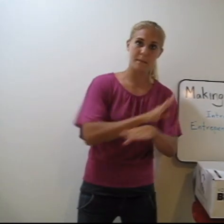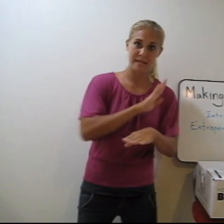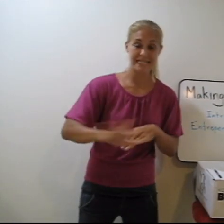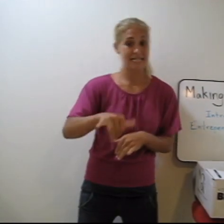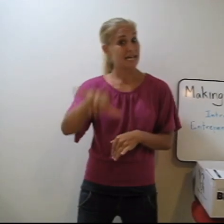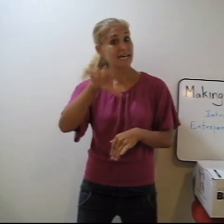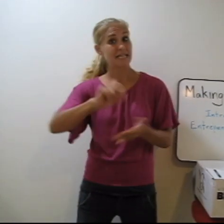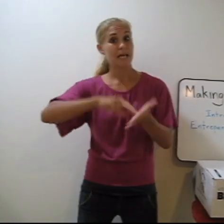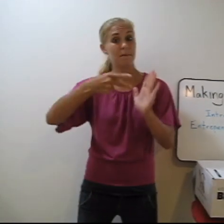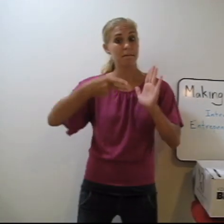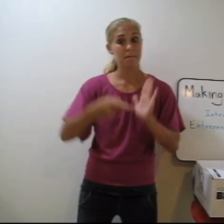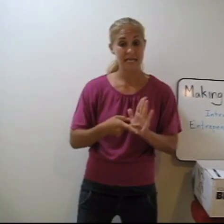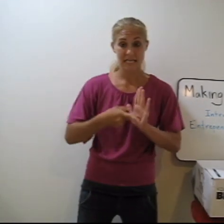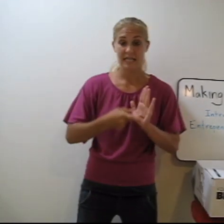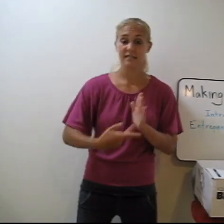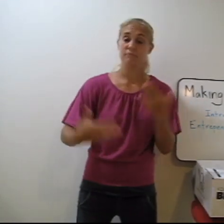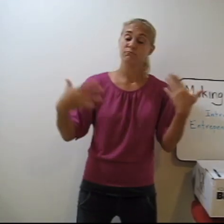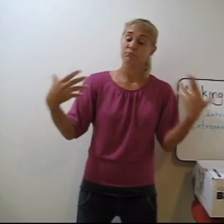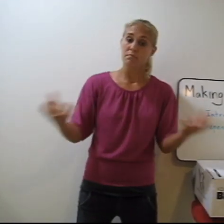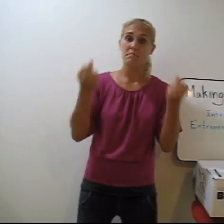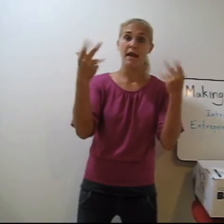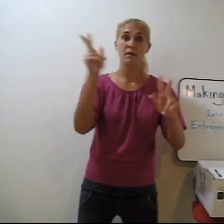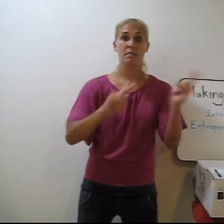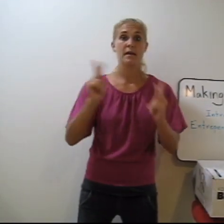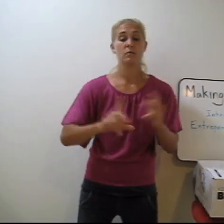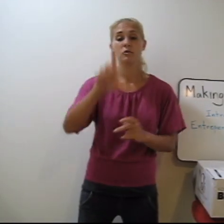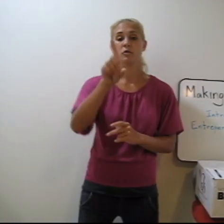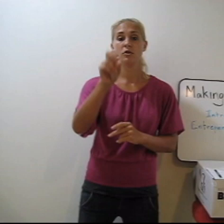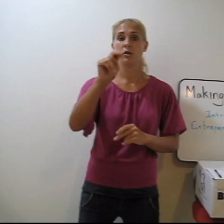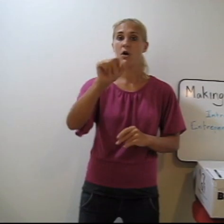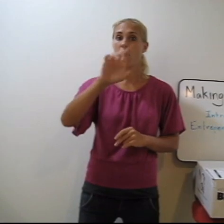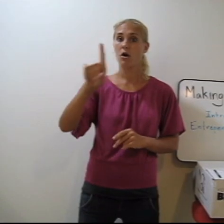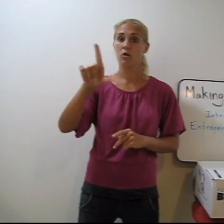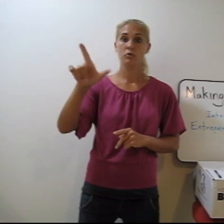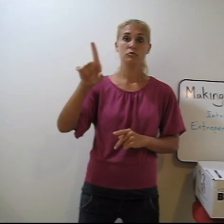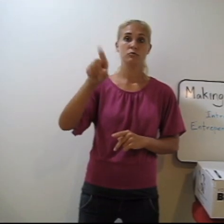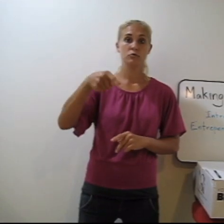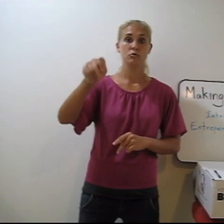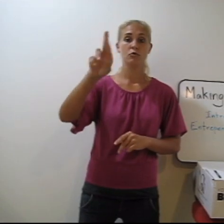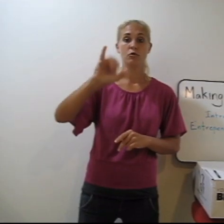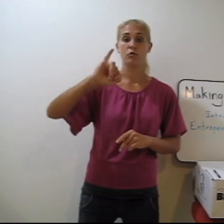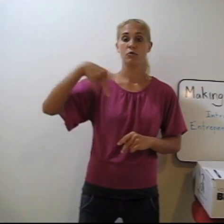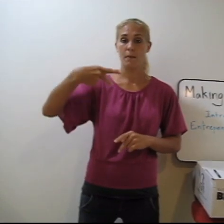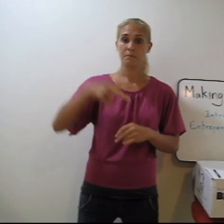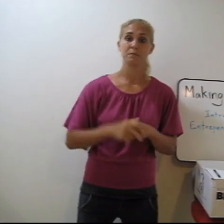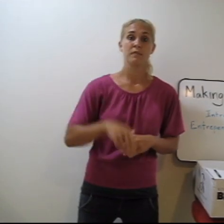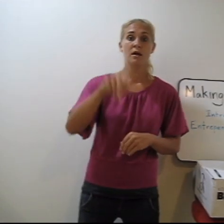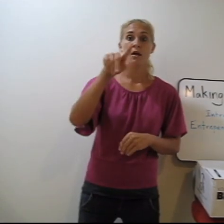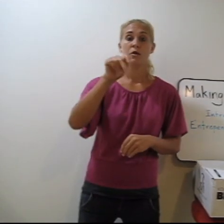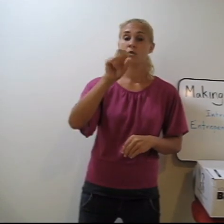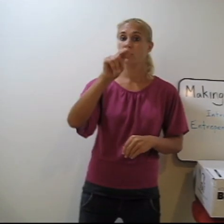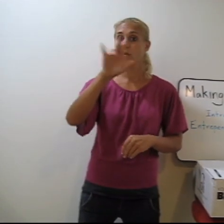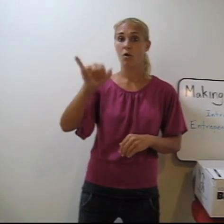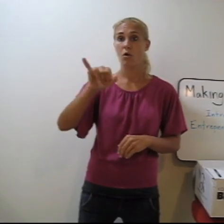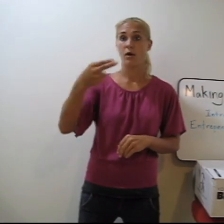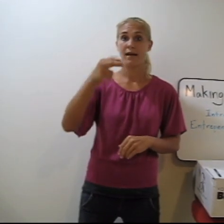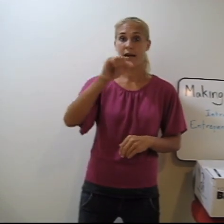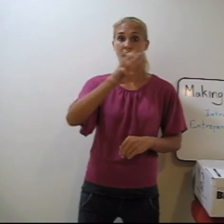includes Sir Richard Branson, Donald J. Trump, Dr. Mehmet Oz, Maria Shriver, Tony Hawk, Anthony Hopkins, and many others I've